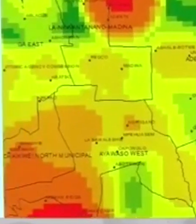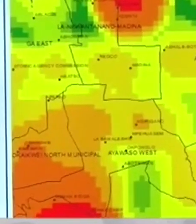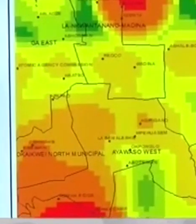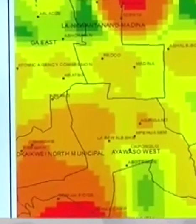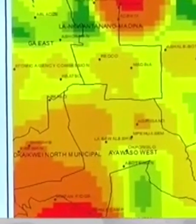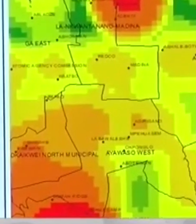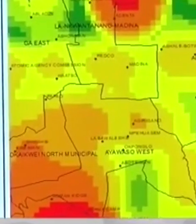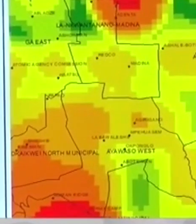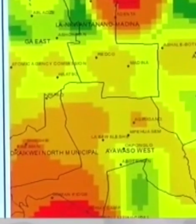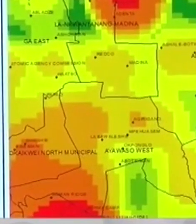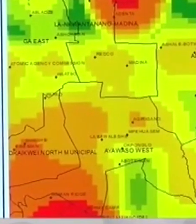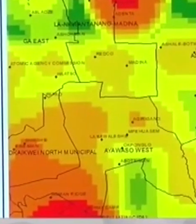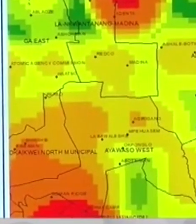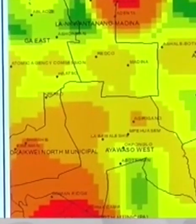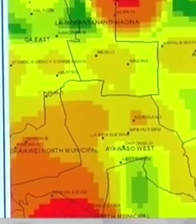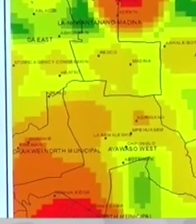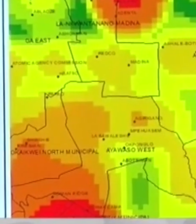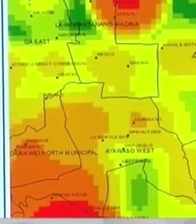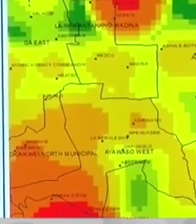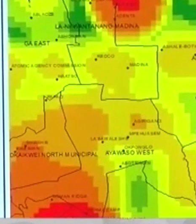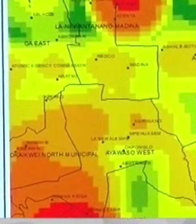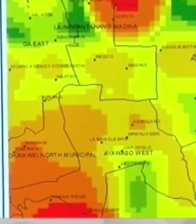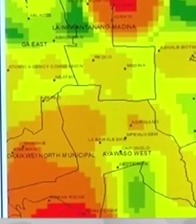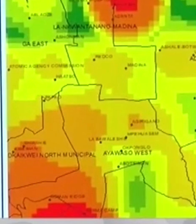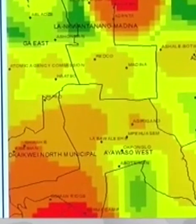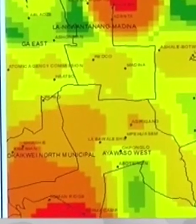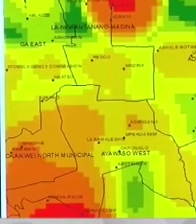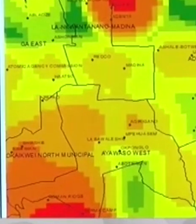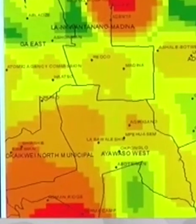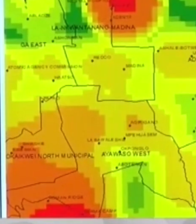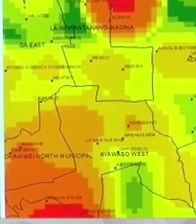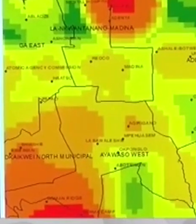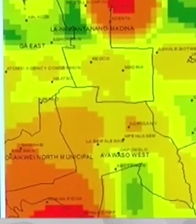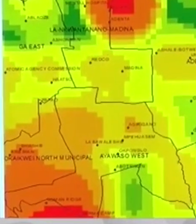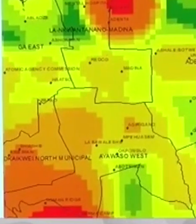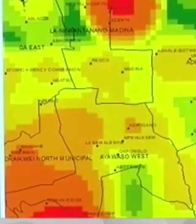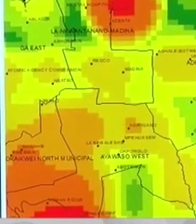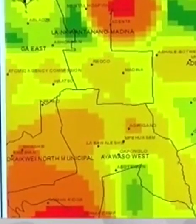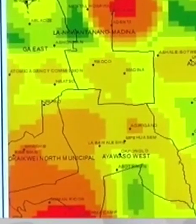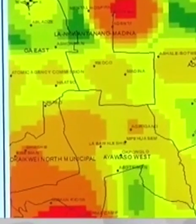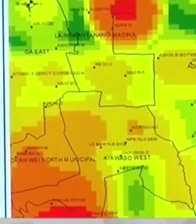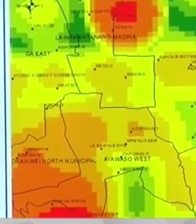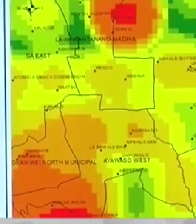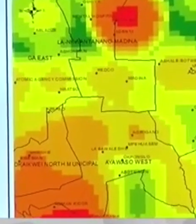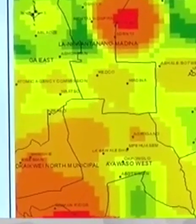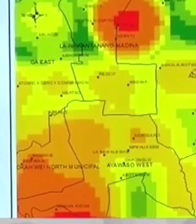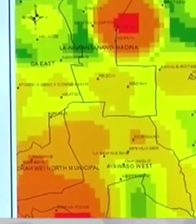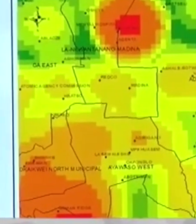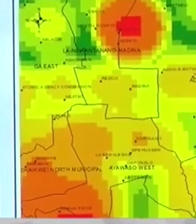You can do the next slide. That gives you more details of the Ghana Township. That may see some of the communities that are really